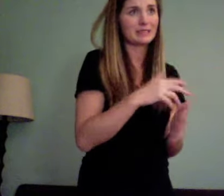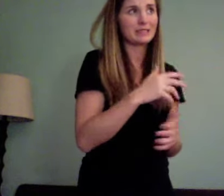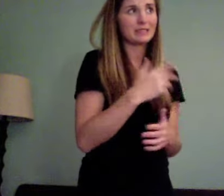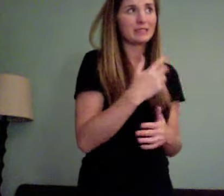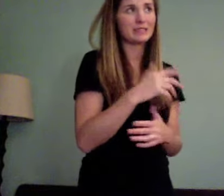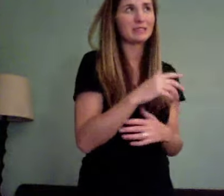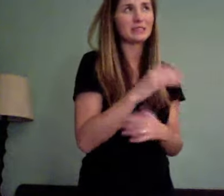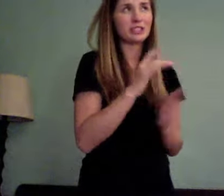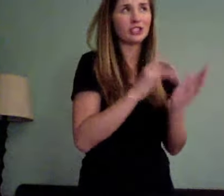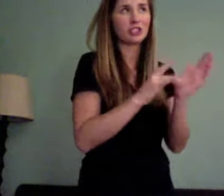know that I did all those things?